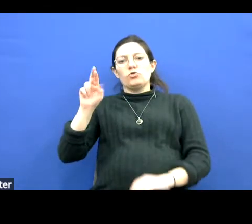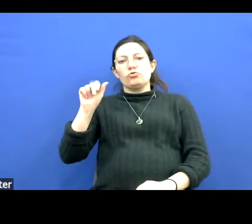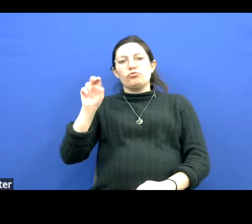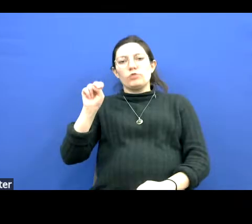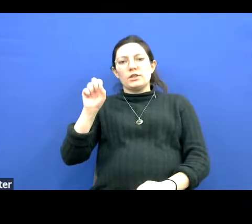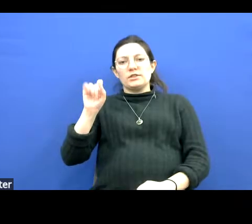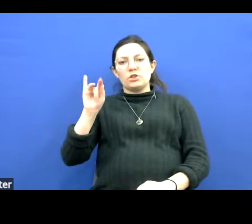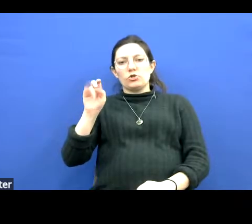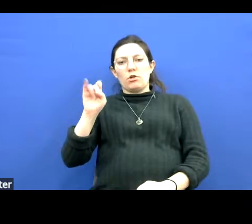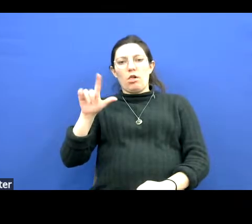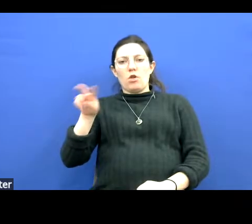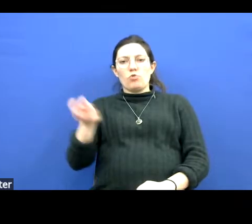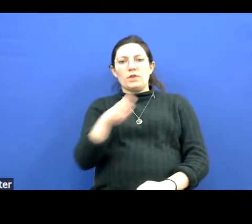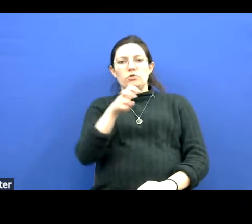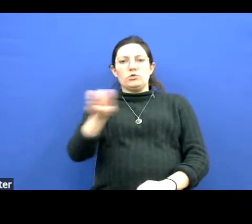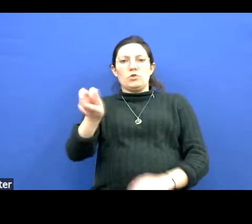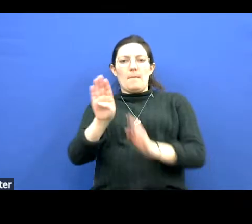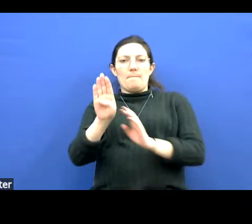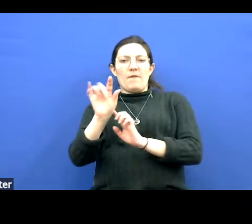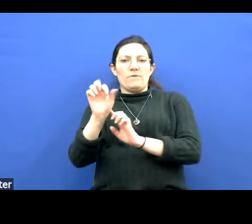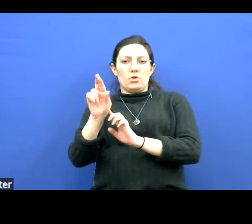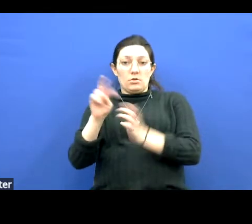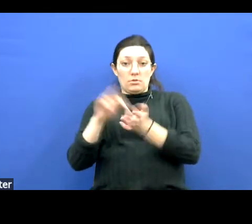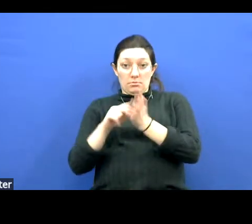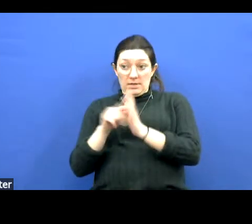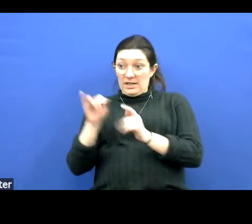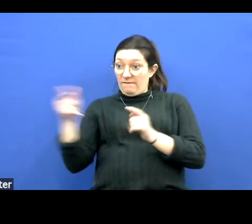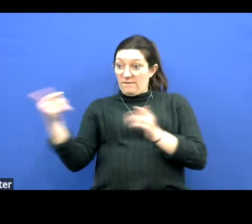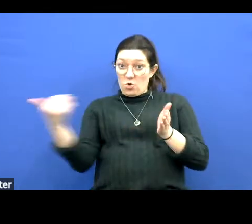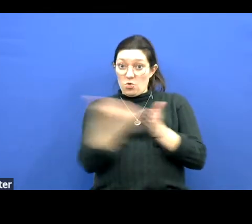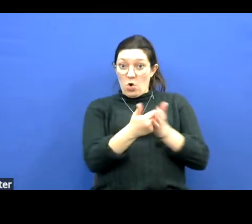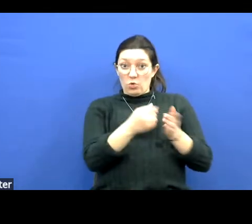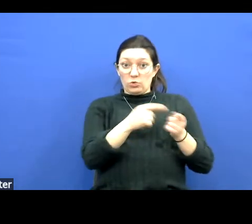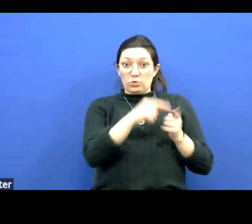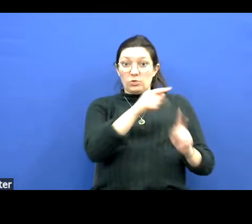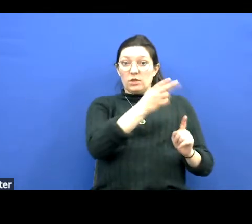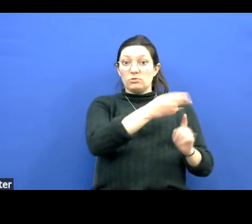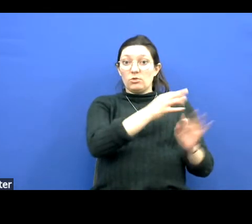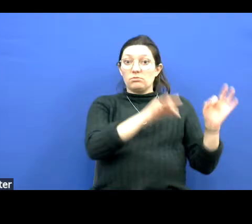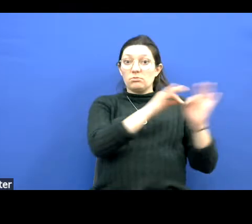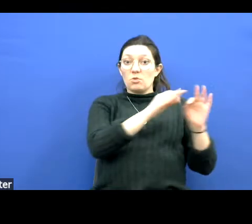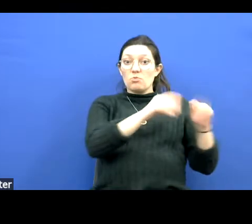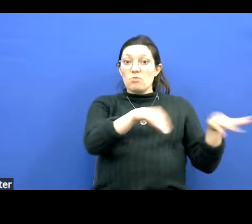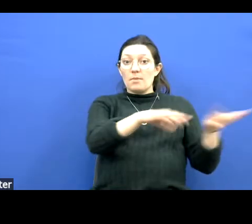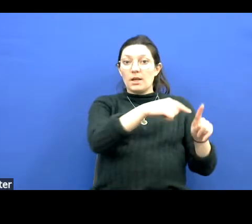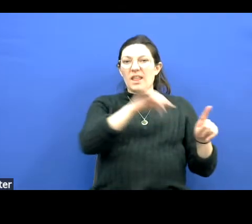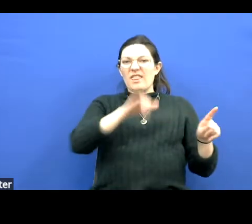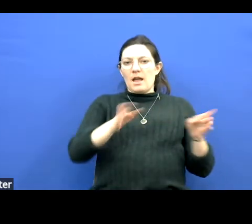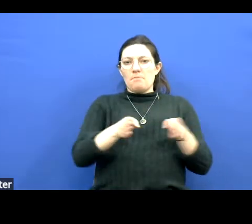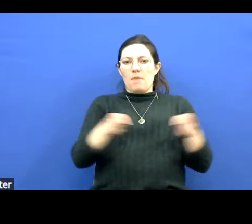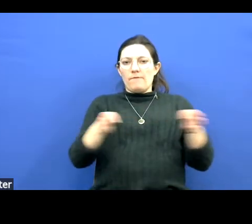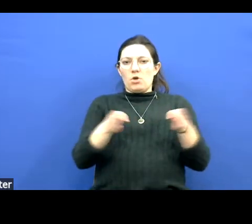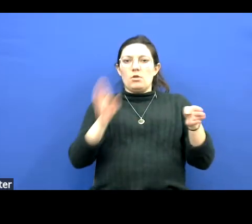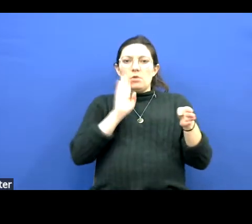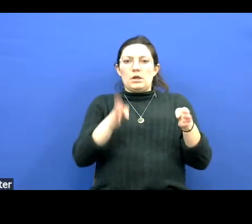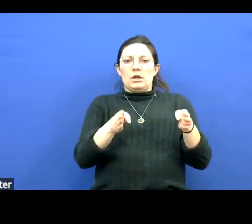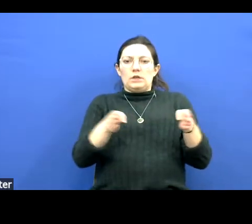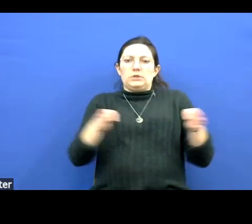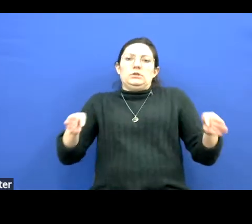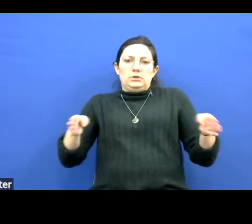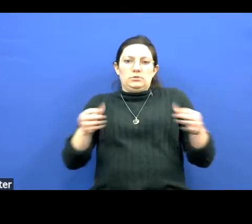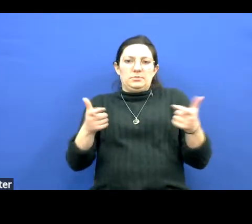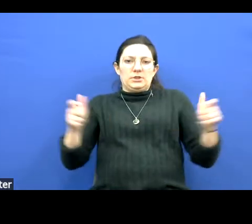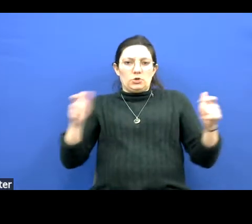When it's adjacent to a historic property, that buffer gets larger. And then one of the things we did with that